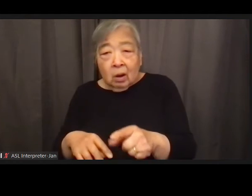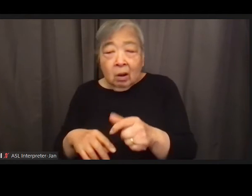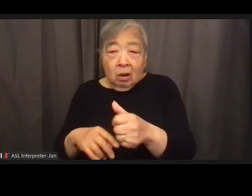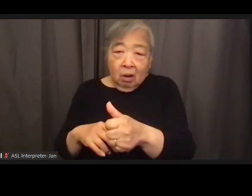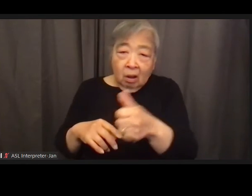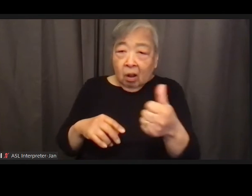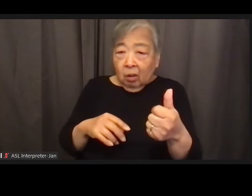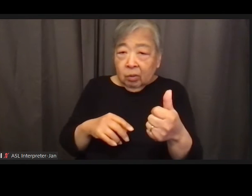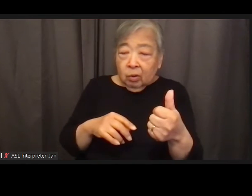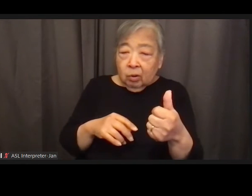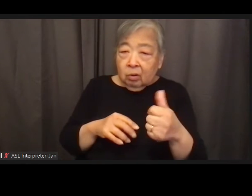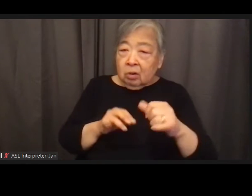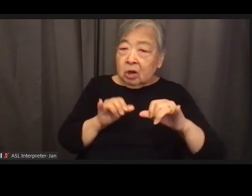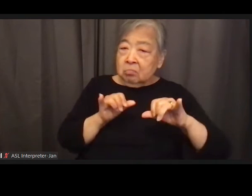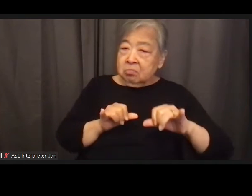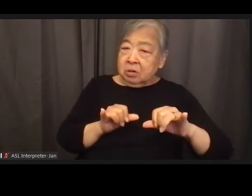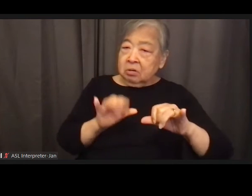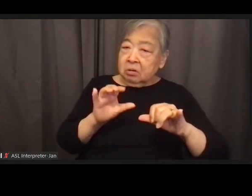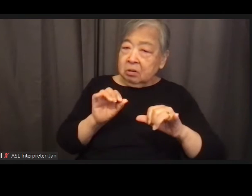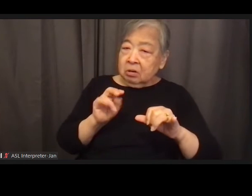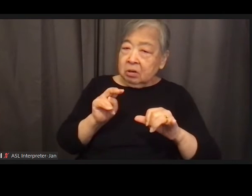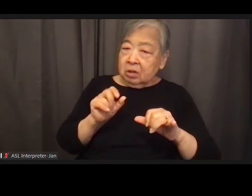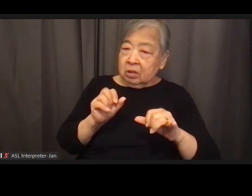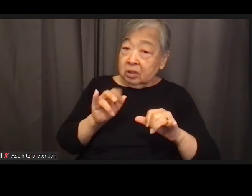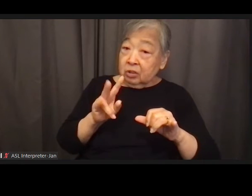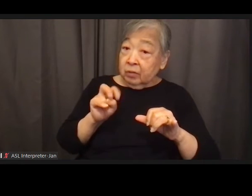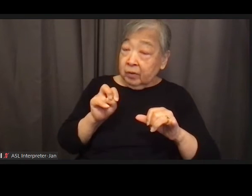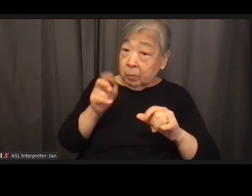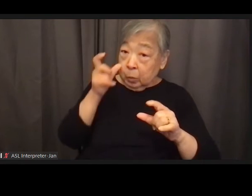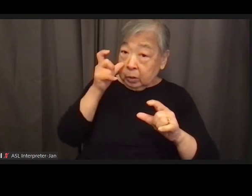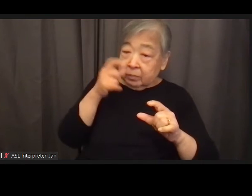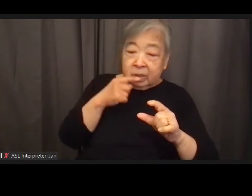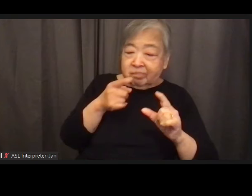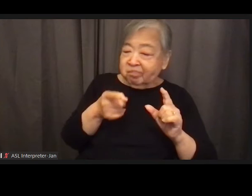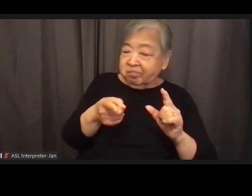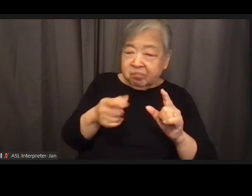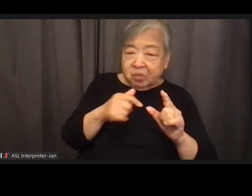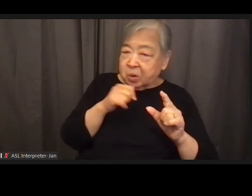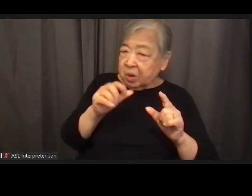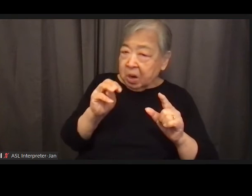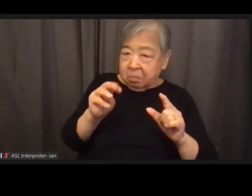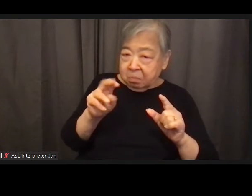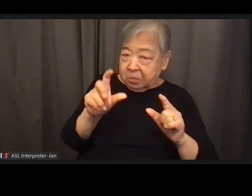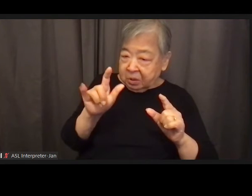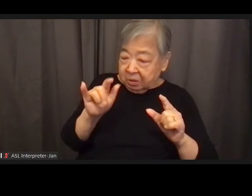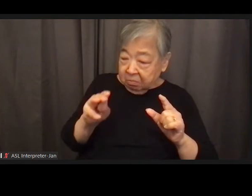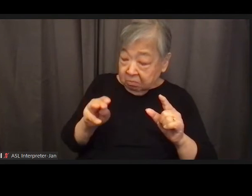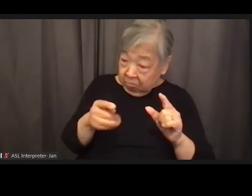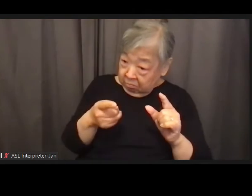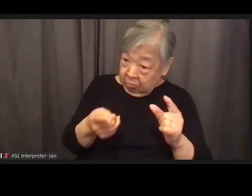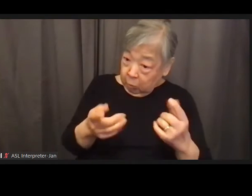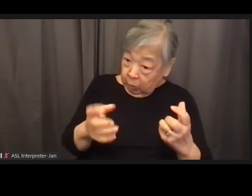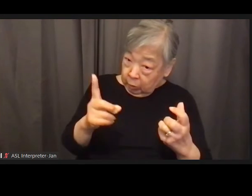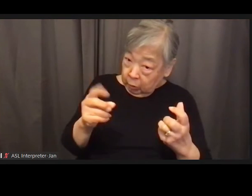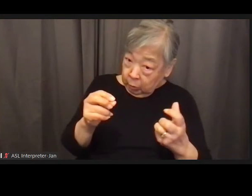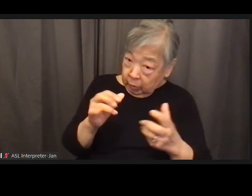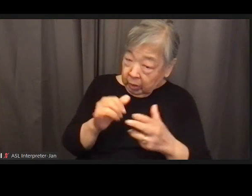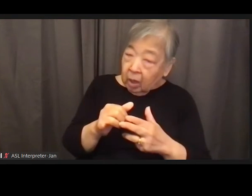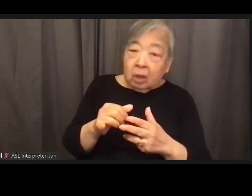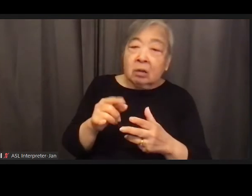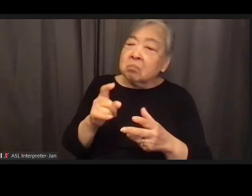these conservative Muslims said, you're not Muslim. So if you want to do that, then grow your